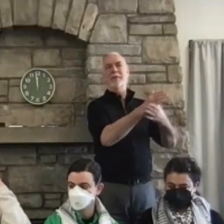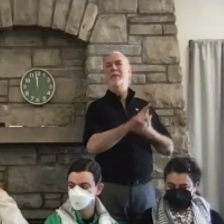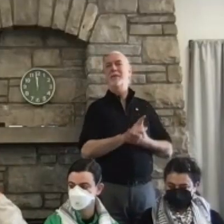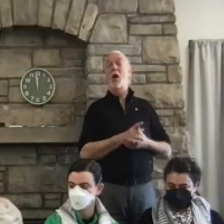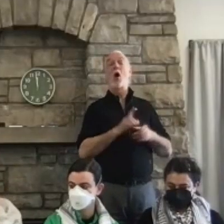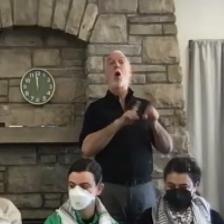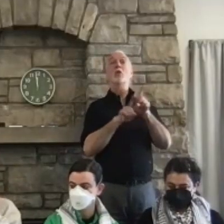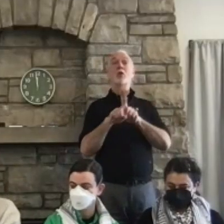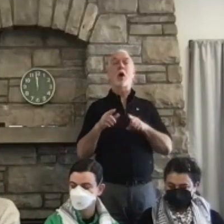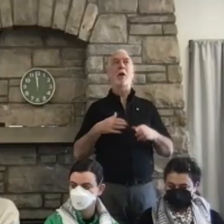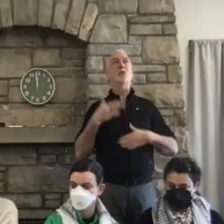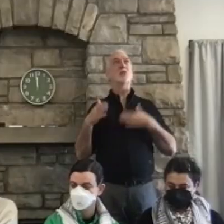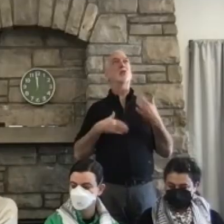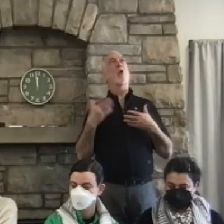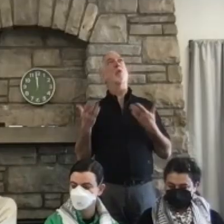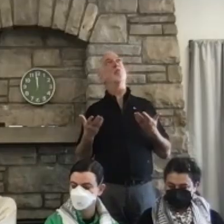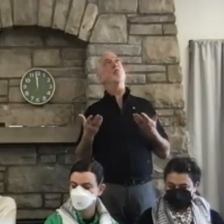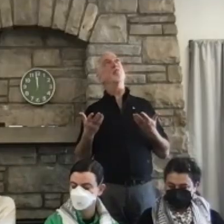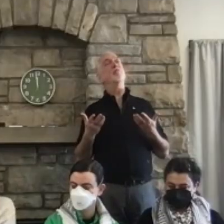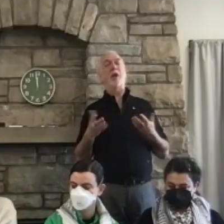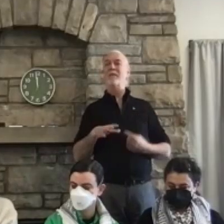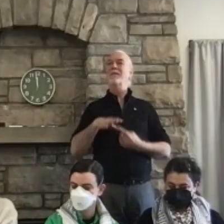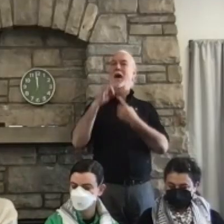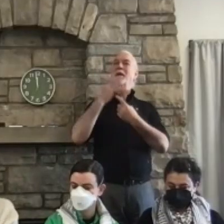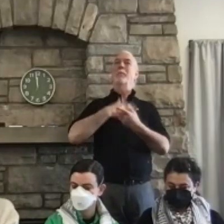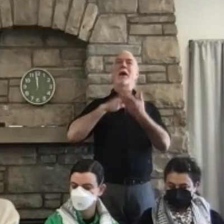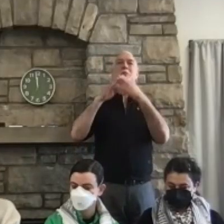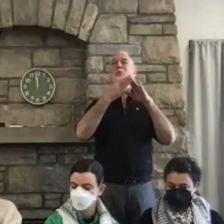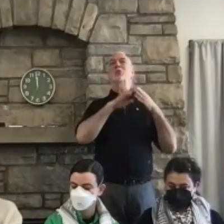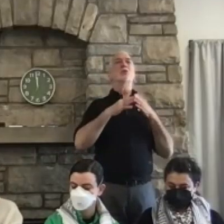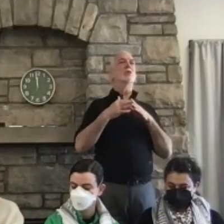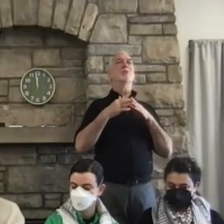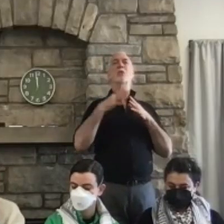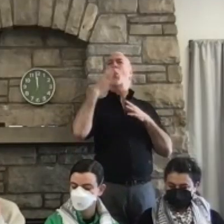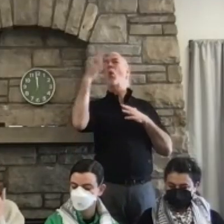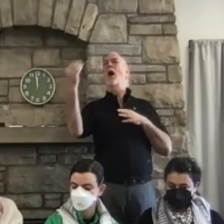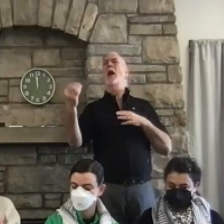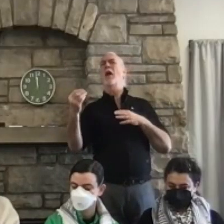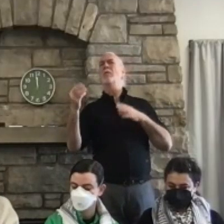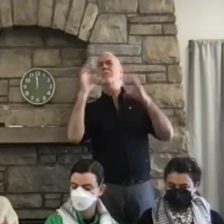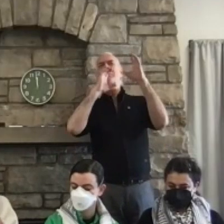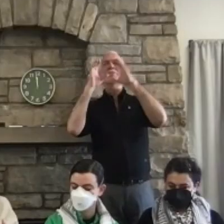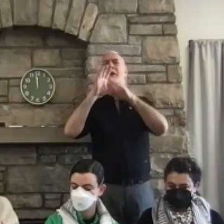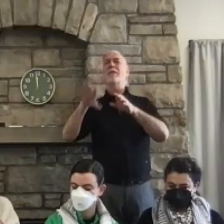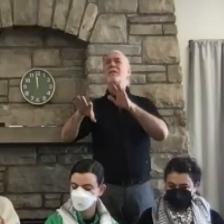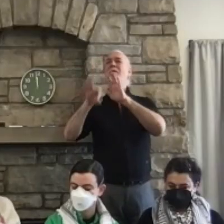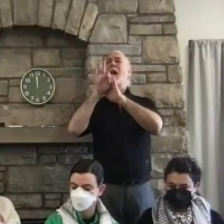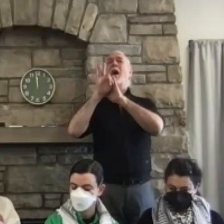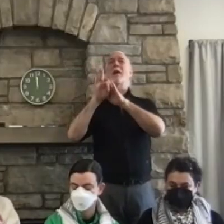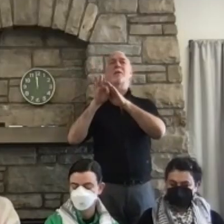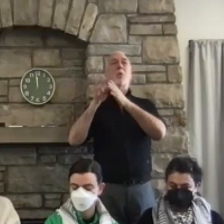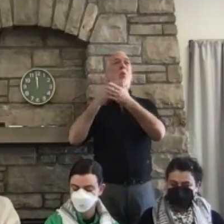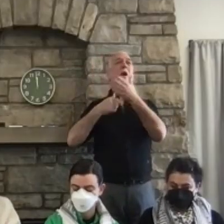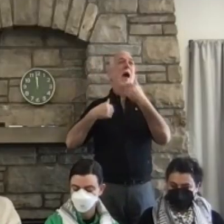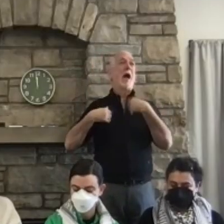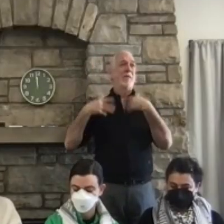I also find joy just in finding community and going out and trying my best to find whatever is left of third spaces.